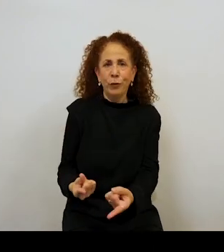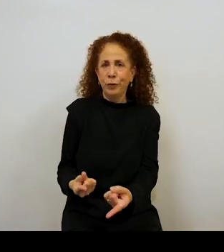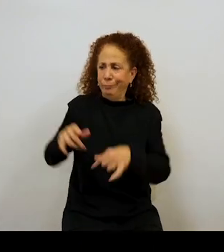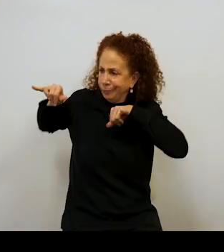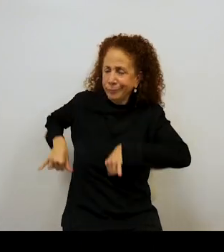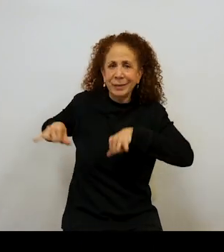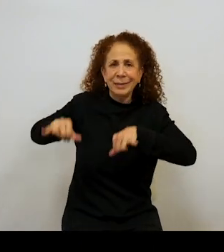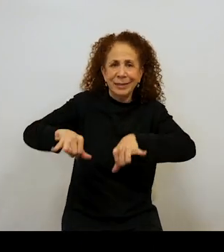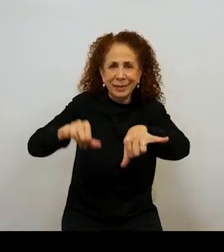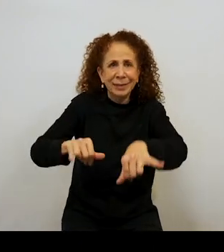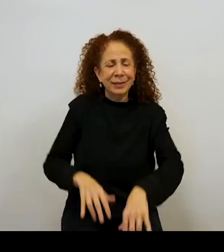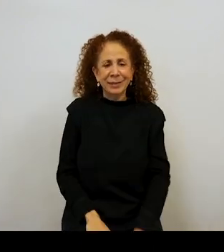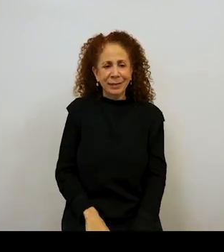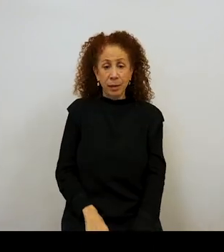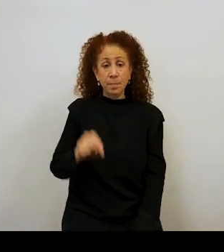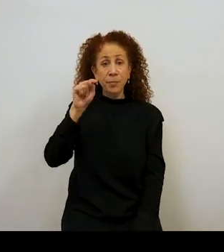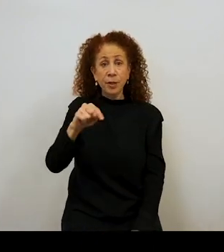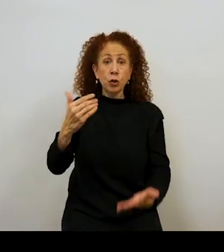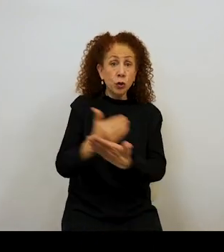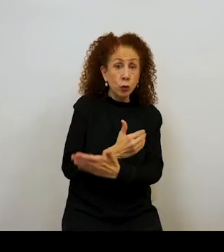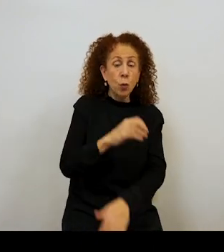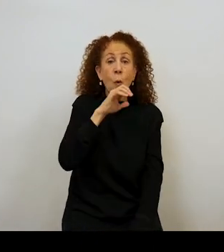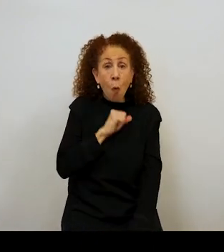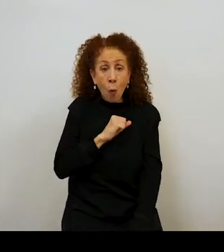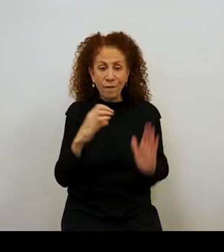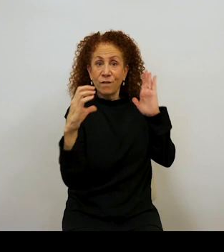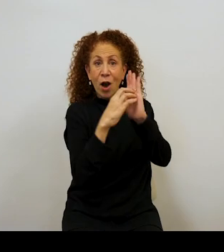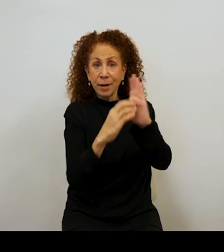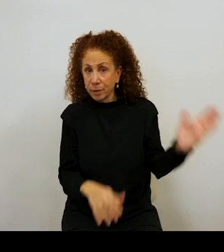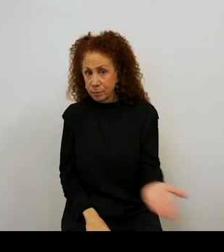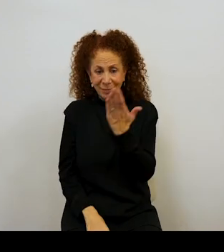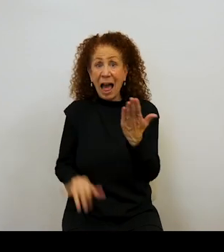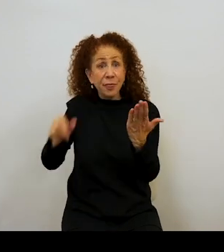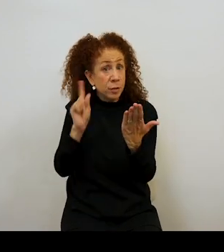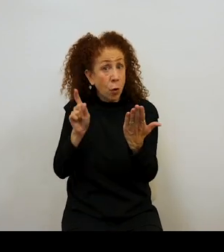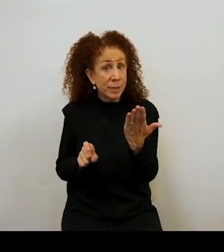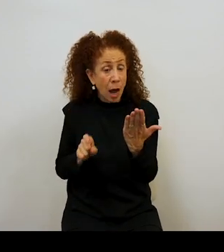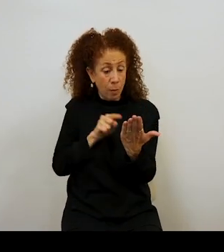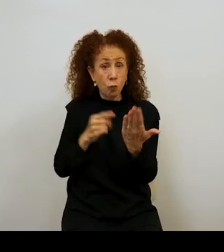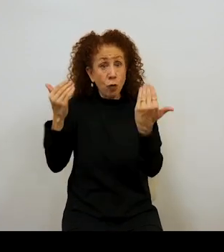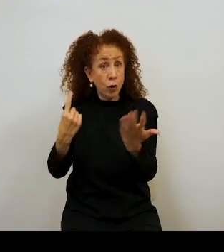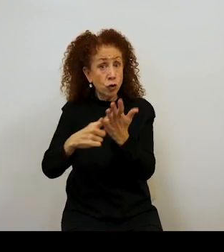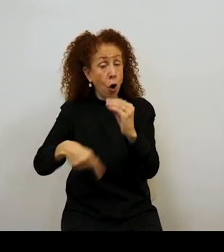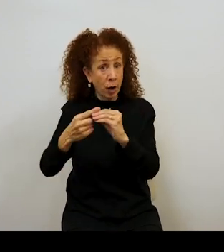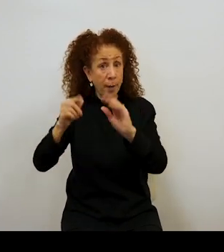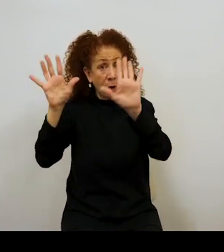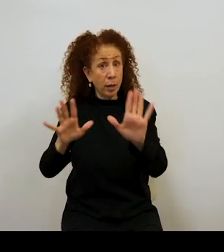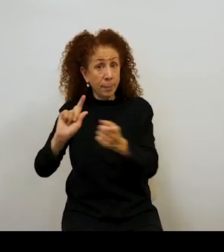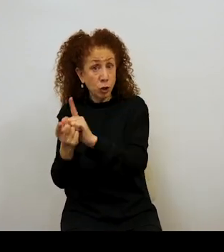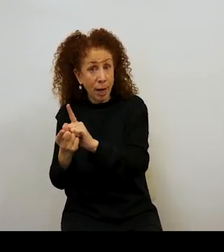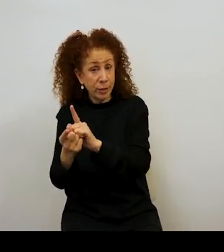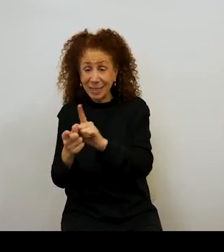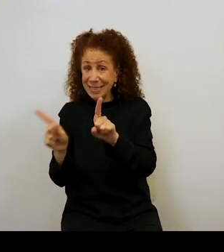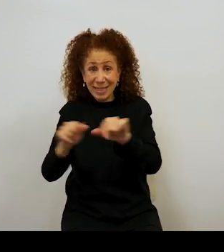it comes to us, this new old fragment lands at this moment when this is the primary story we're